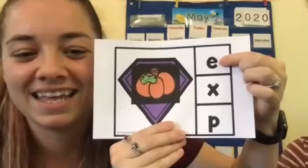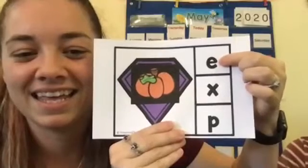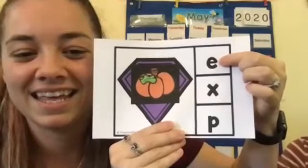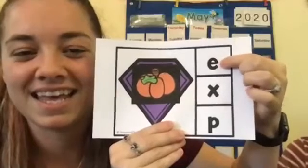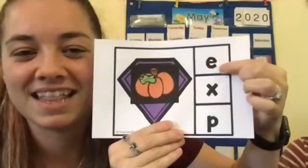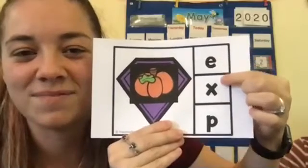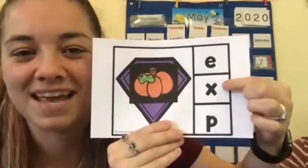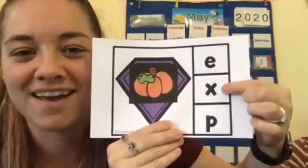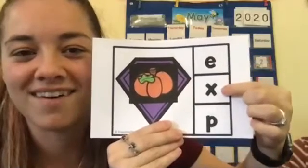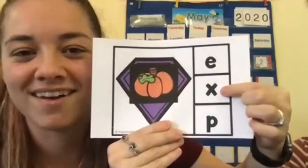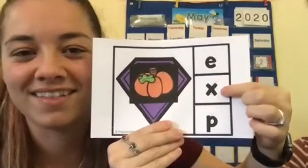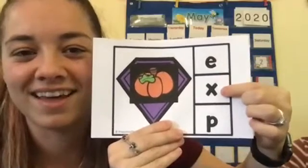And then we have our letter